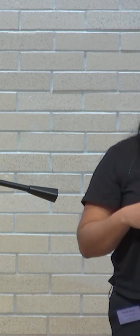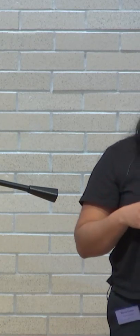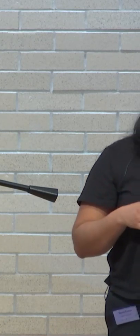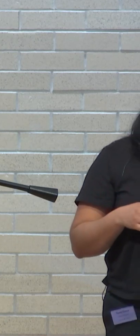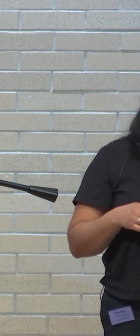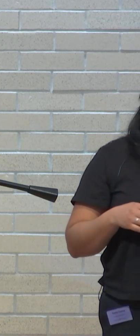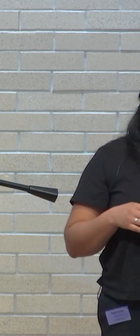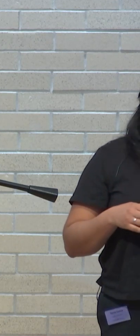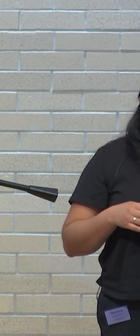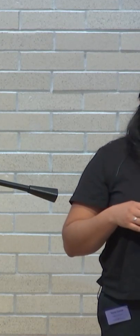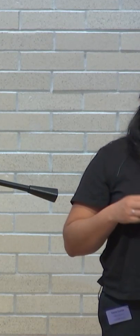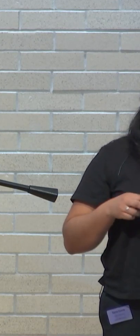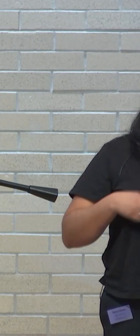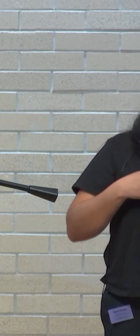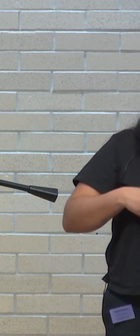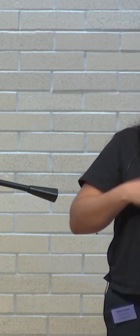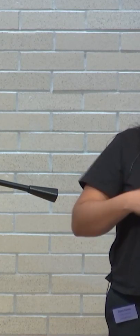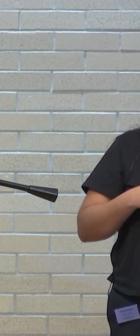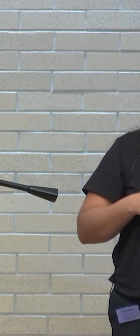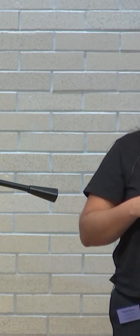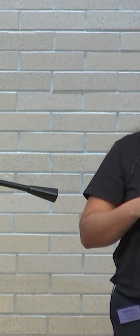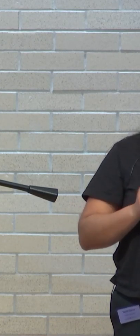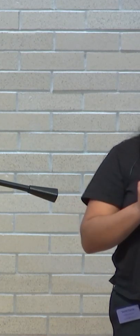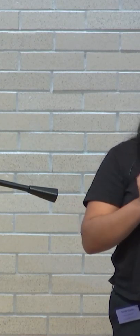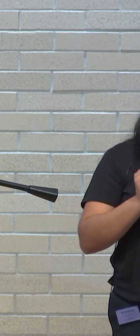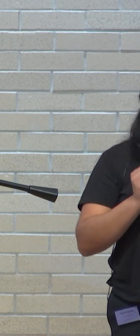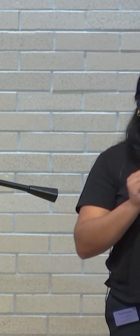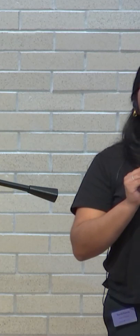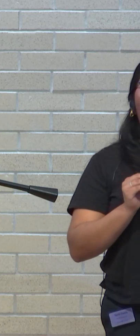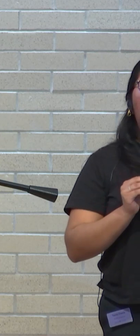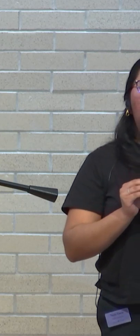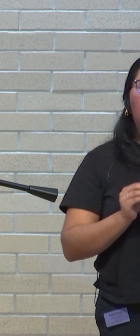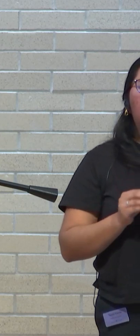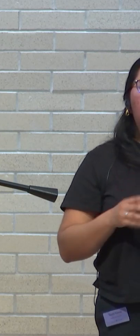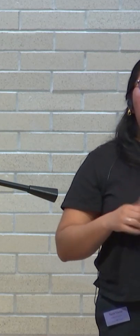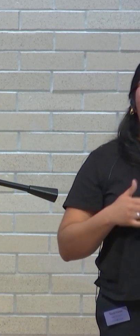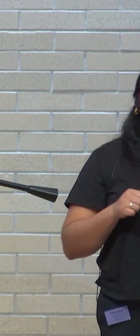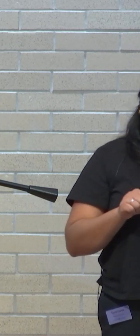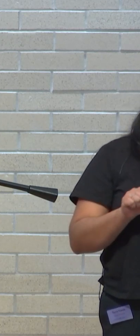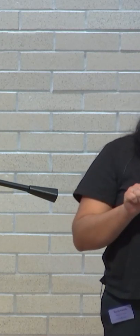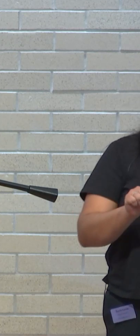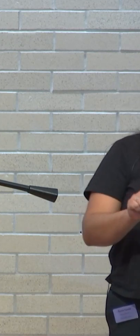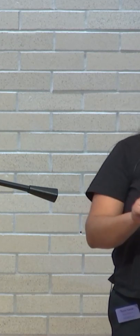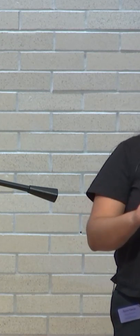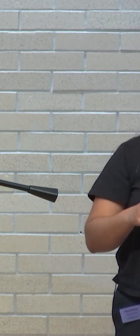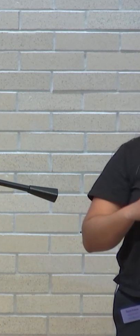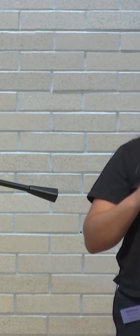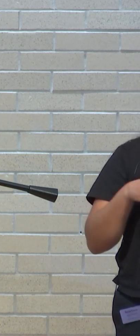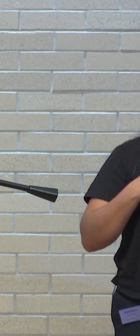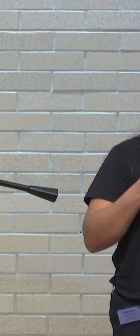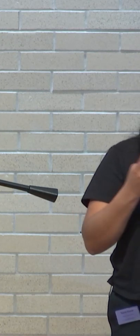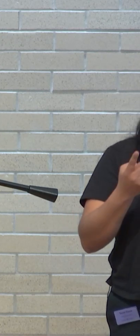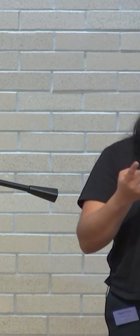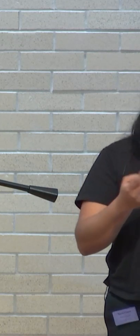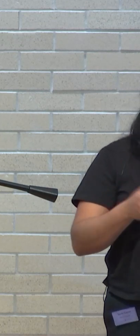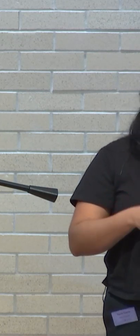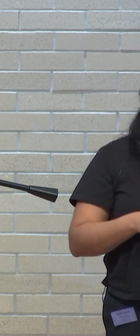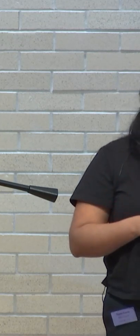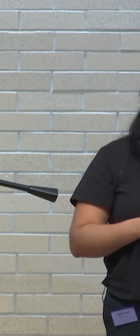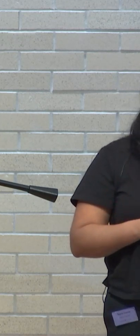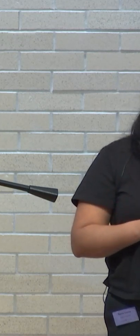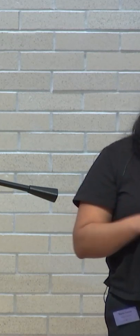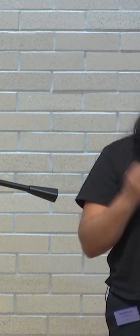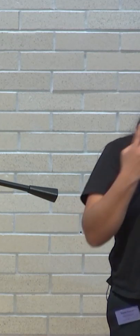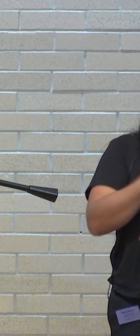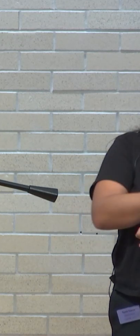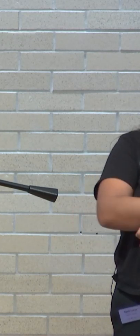not just for the sake of yesterday, but to take on tomorrow. We heed this old spirit in a new day's